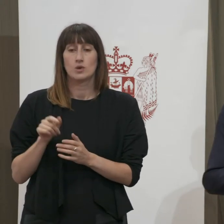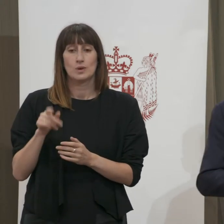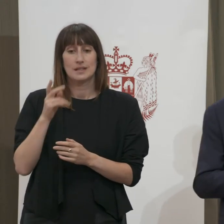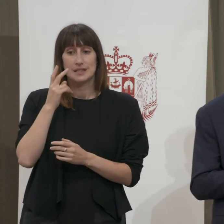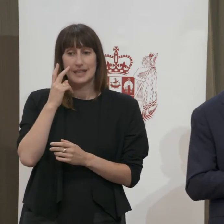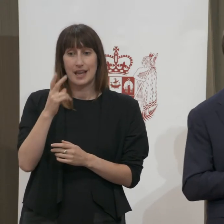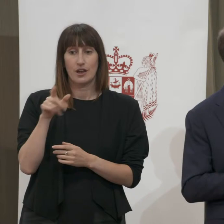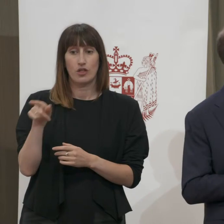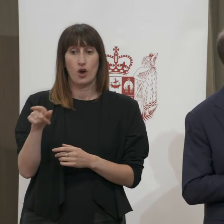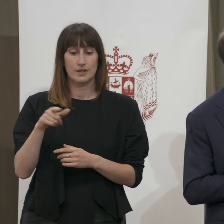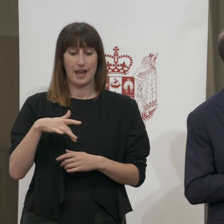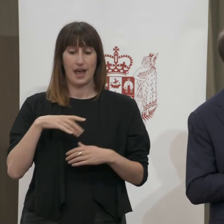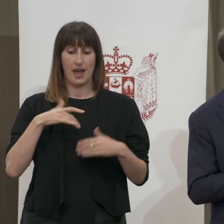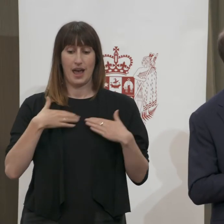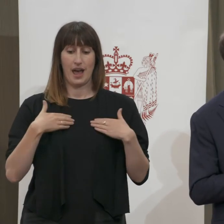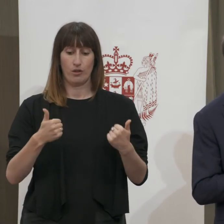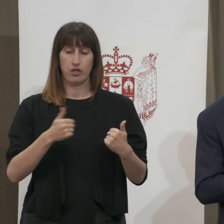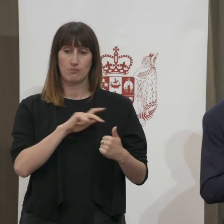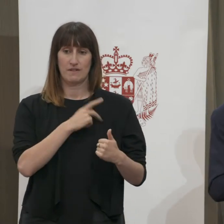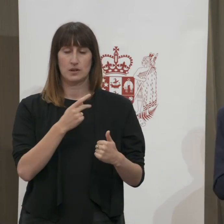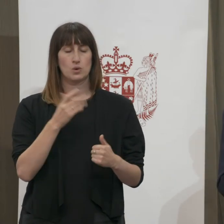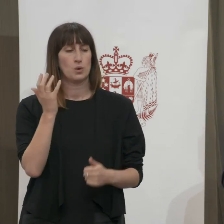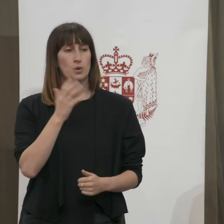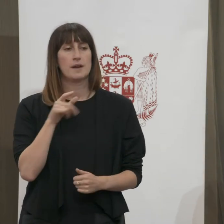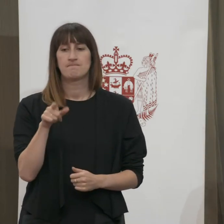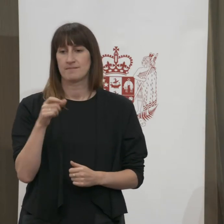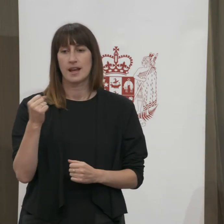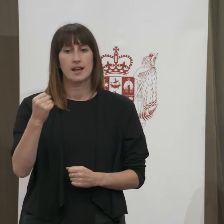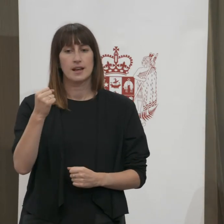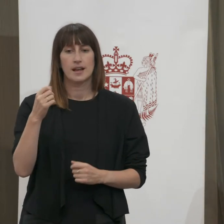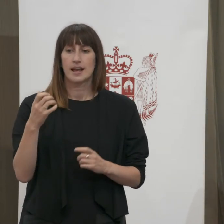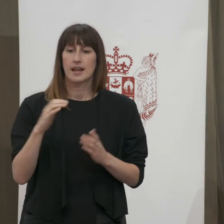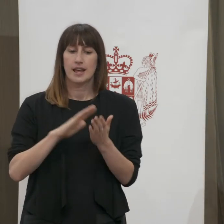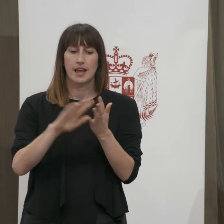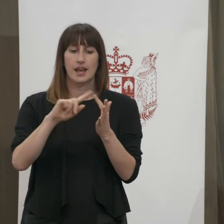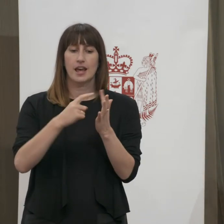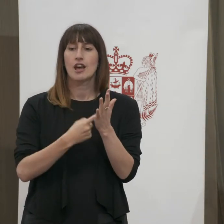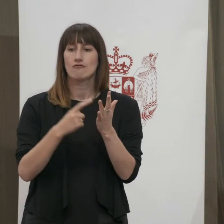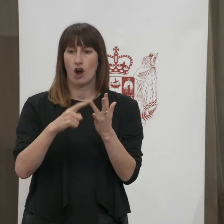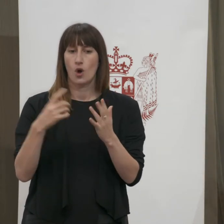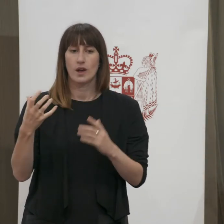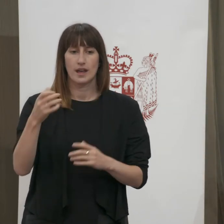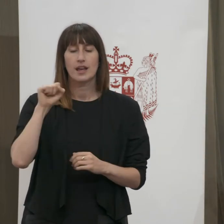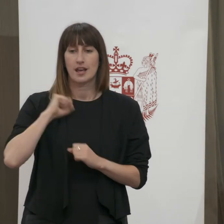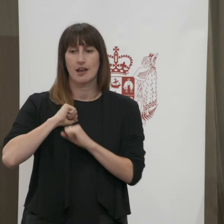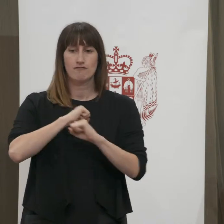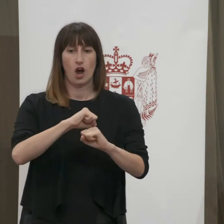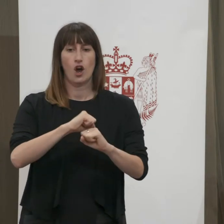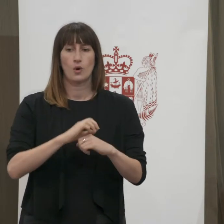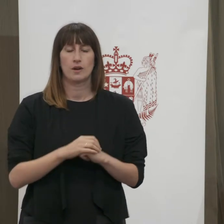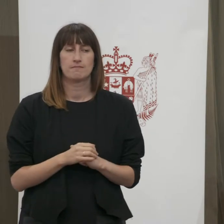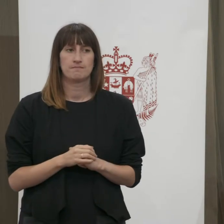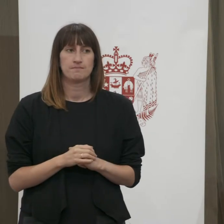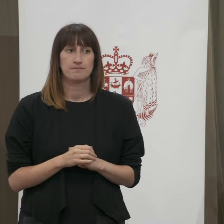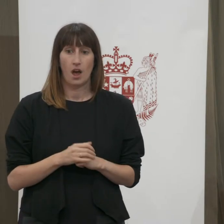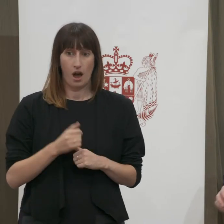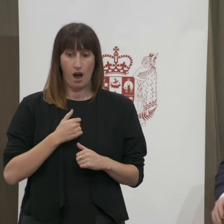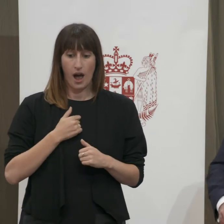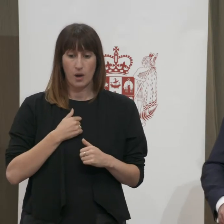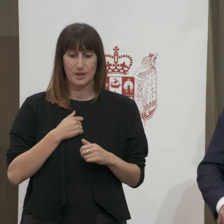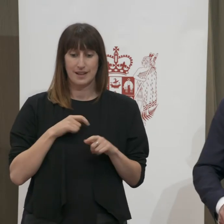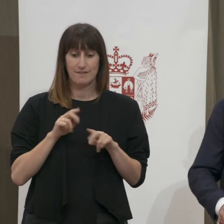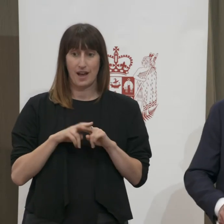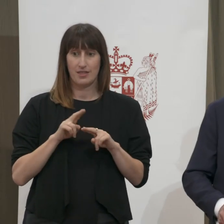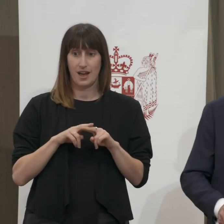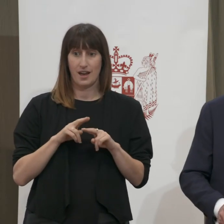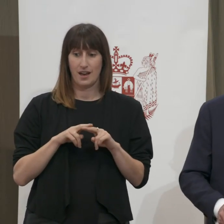health professionals are heroes. And I know, I've been that father, and one of the heroes that I looked at on that day is in this